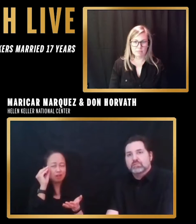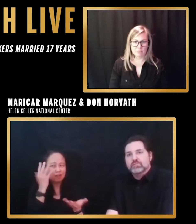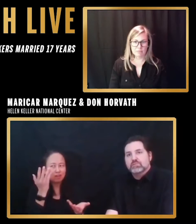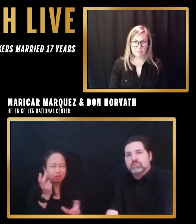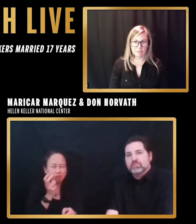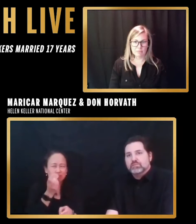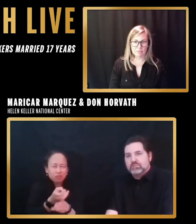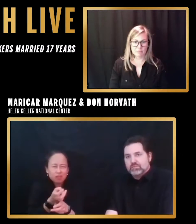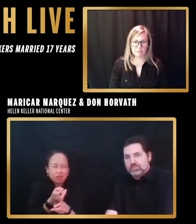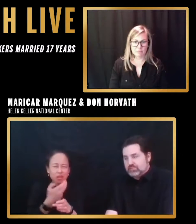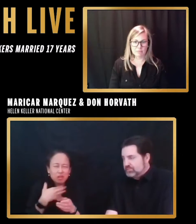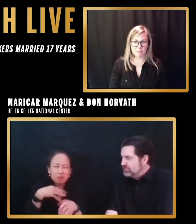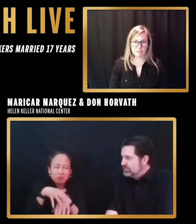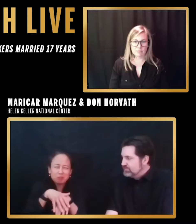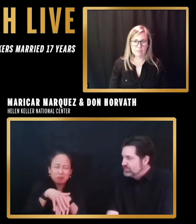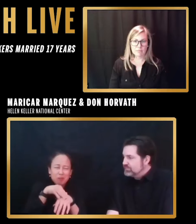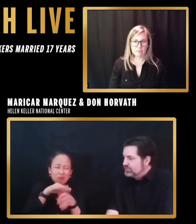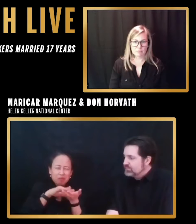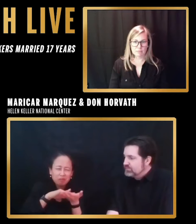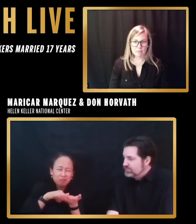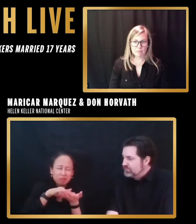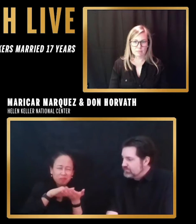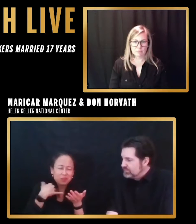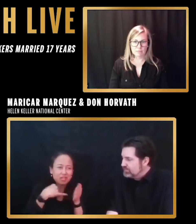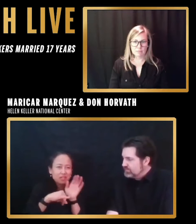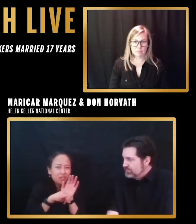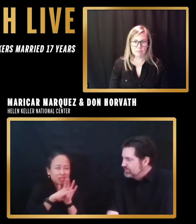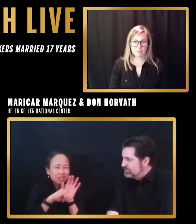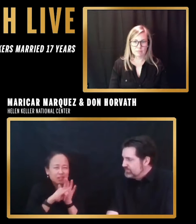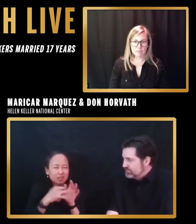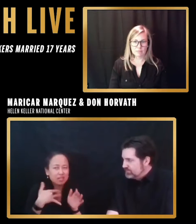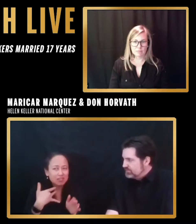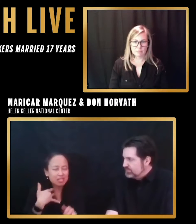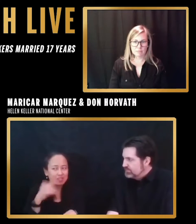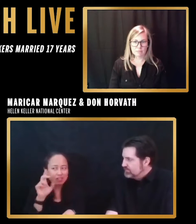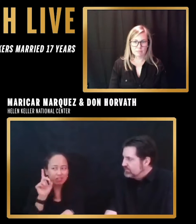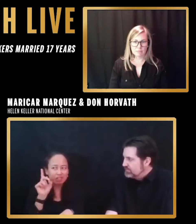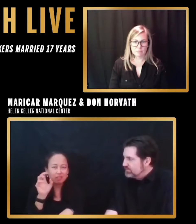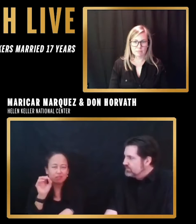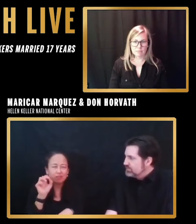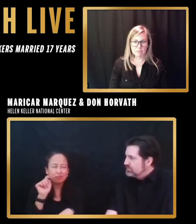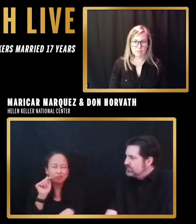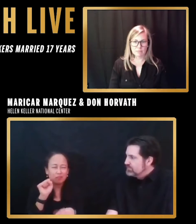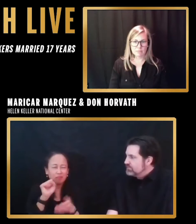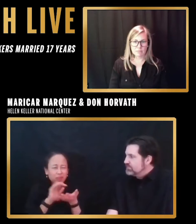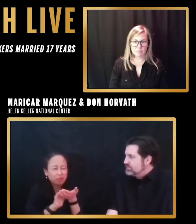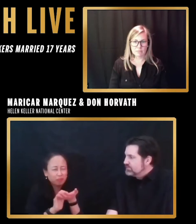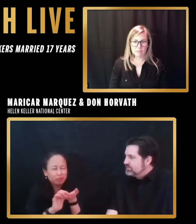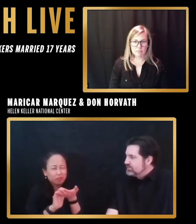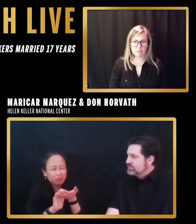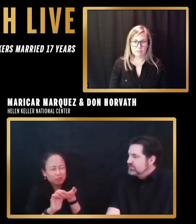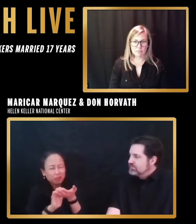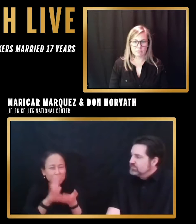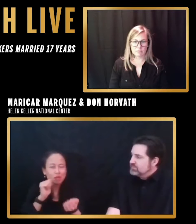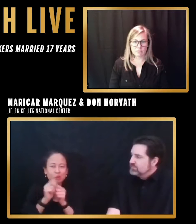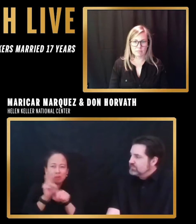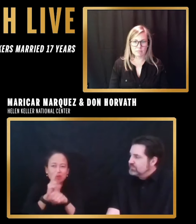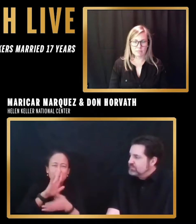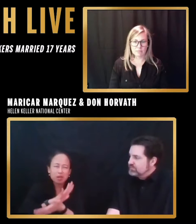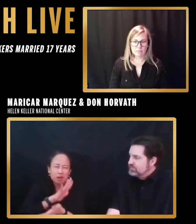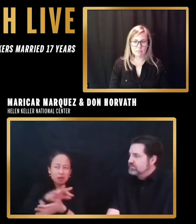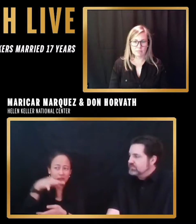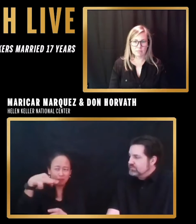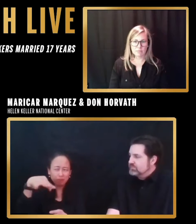I'm nowhere near their speed. And it is a slow process to learn. You have to completely adapt to using